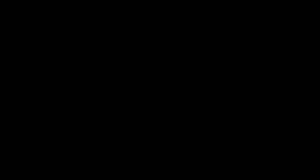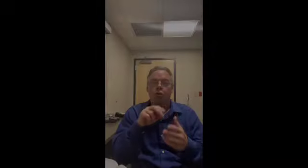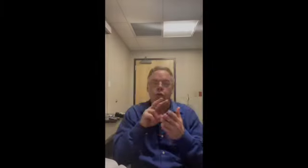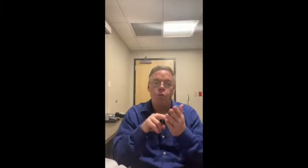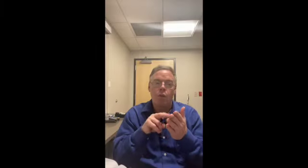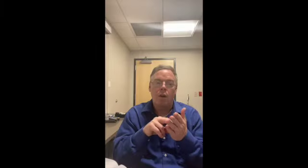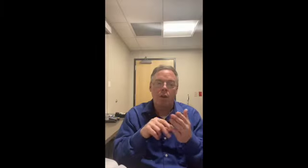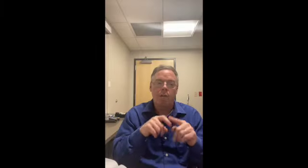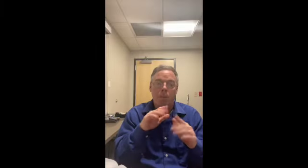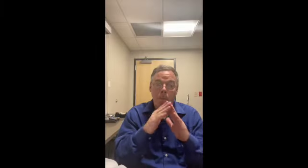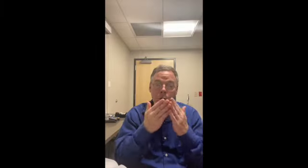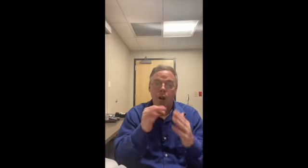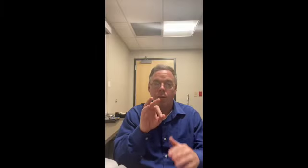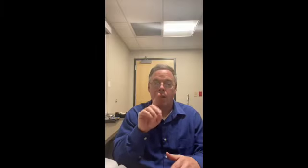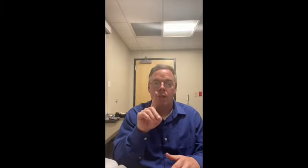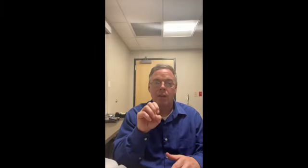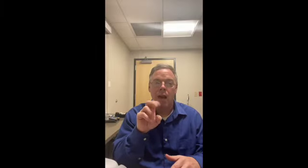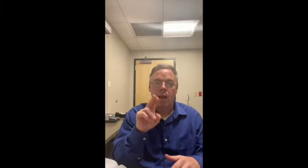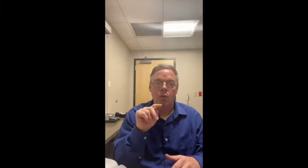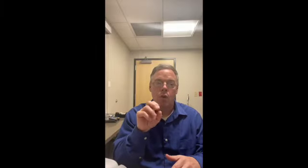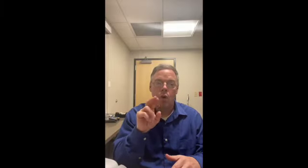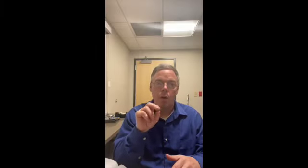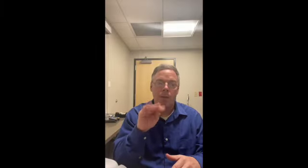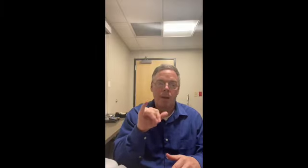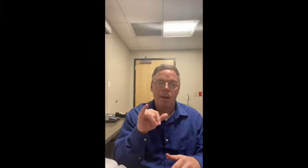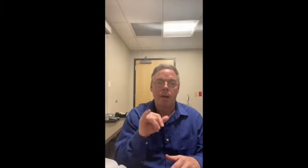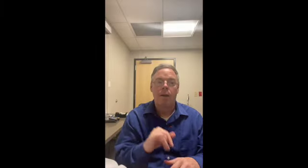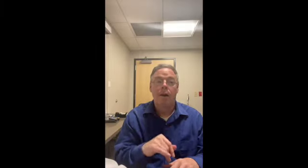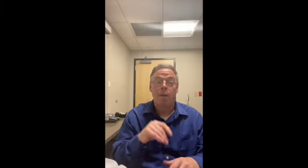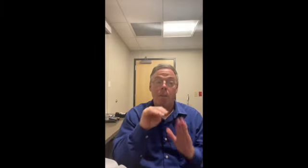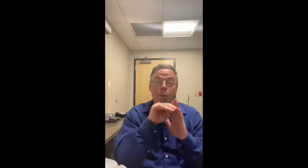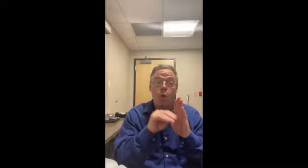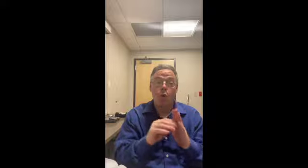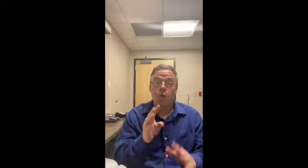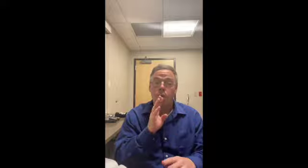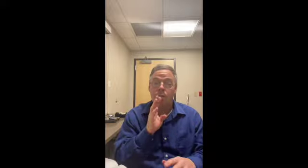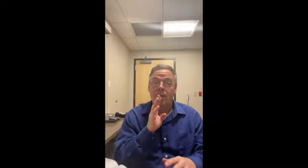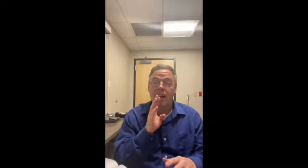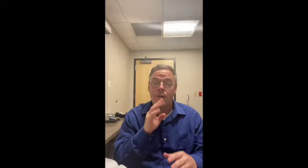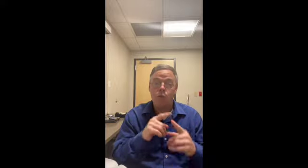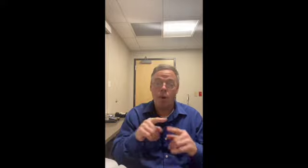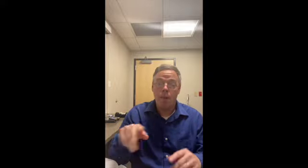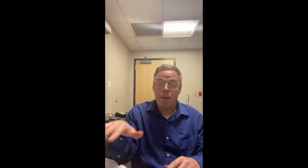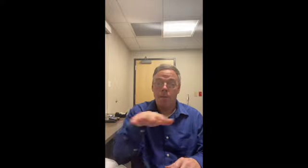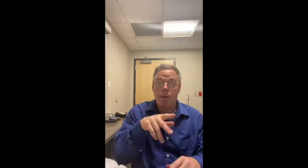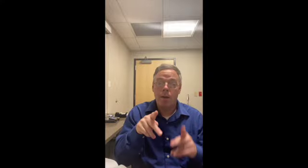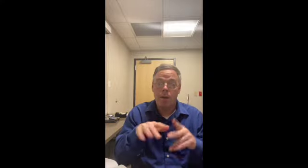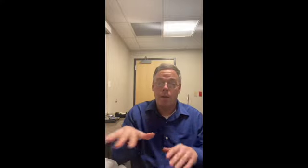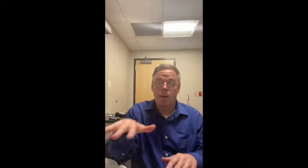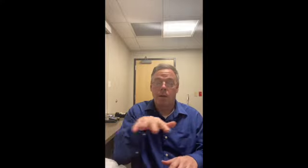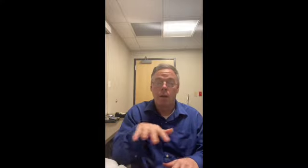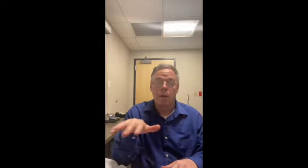Amen. A reading from the book of Deuteronomy. Moses said to the people,